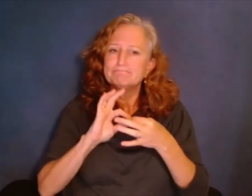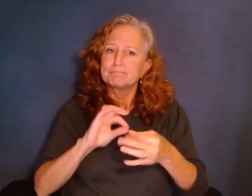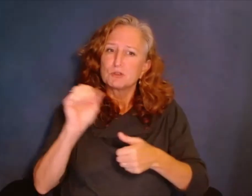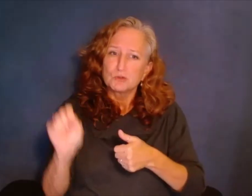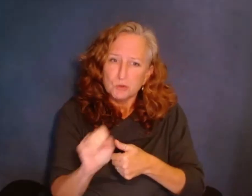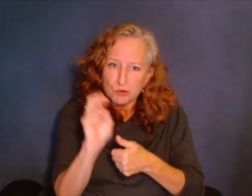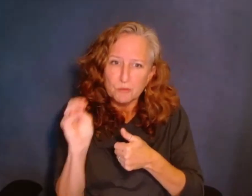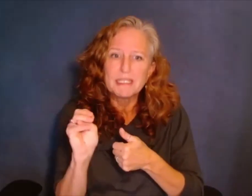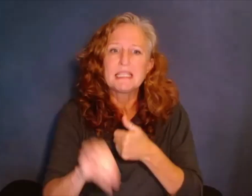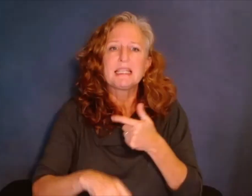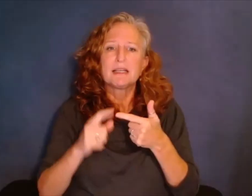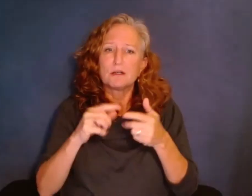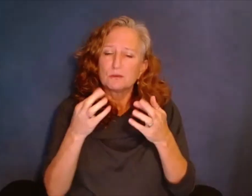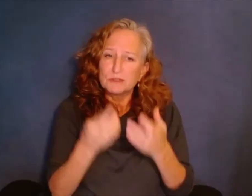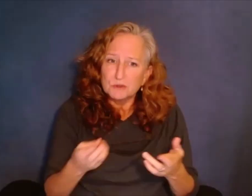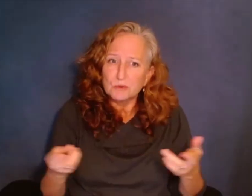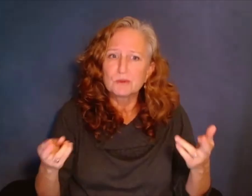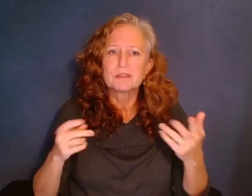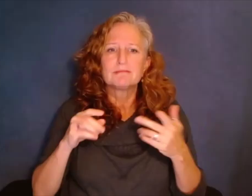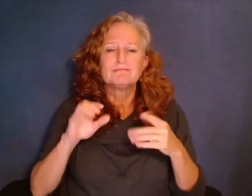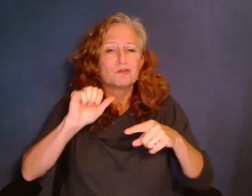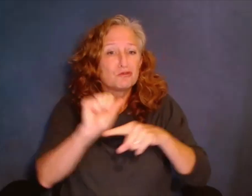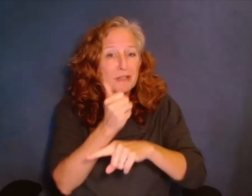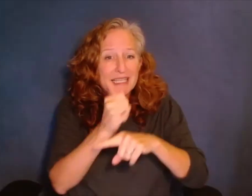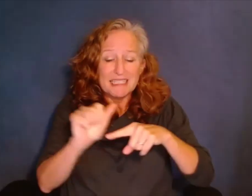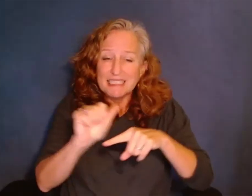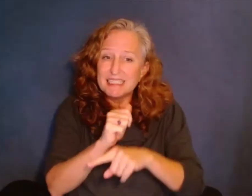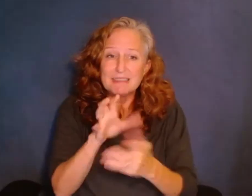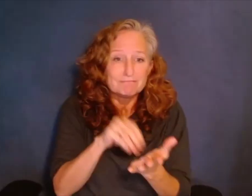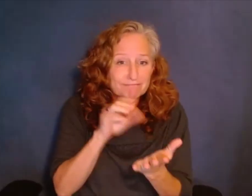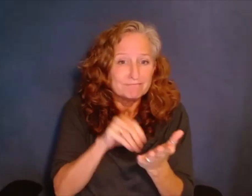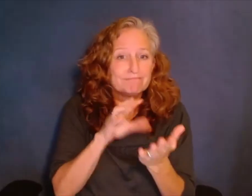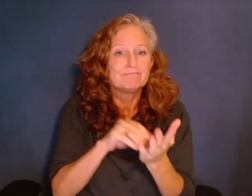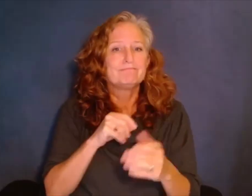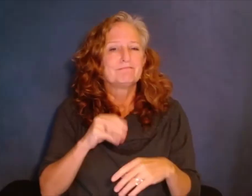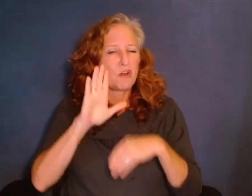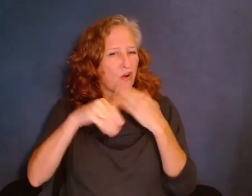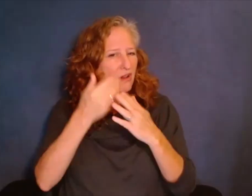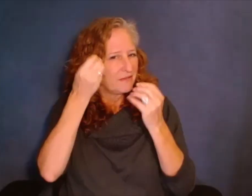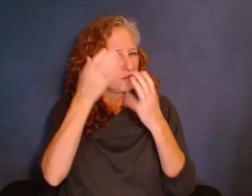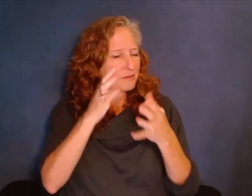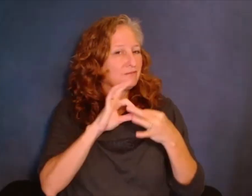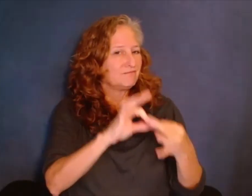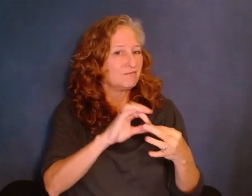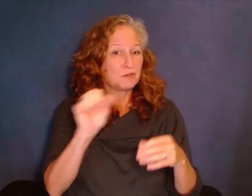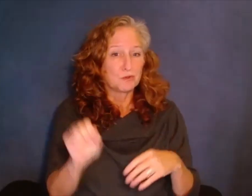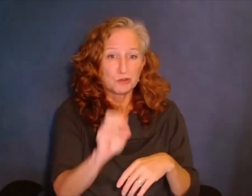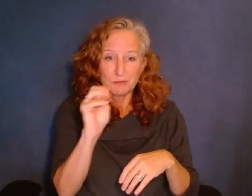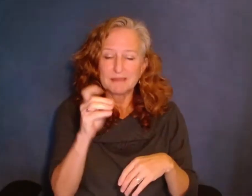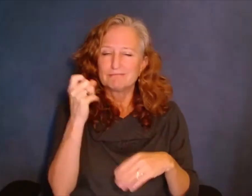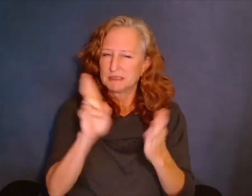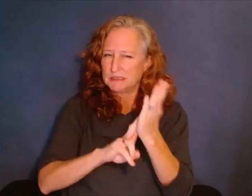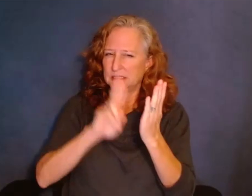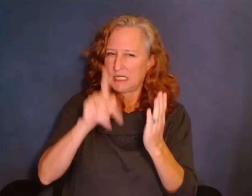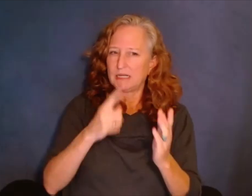big brands might use, larger, more expensive cameras or equipment, but some of the best content